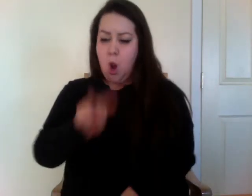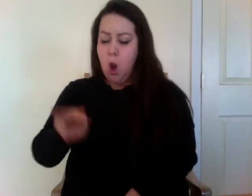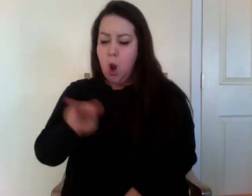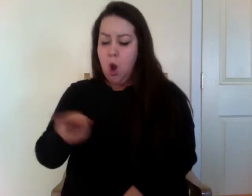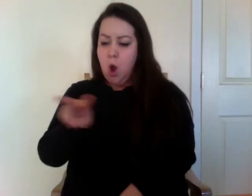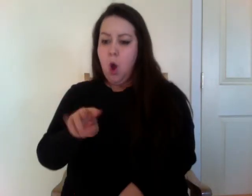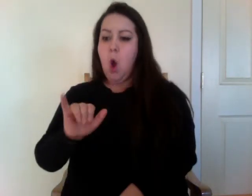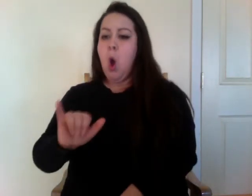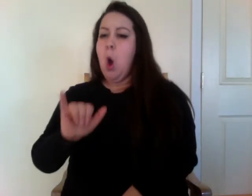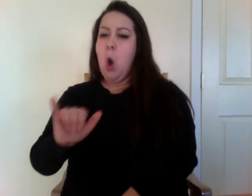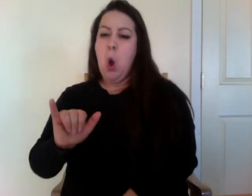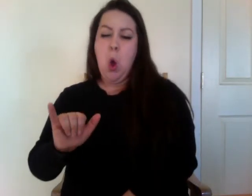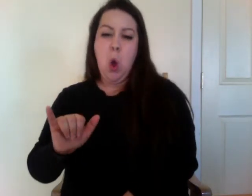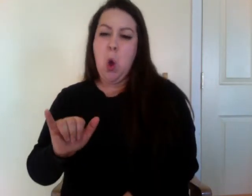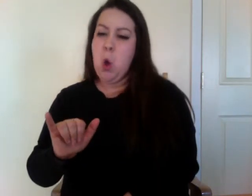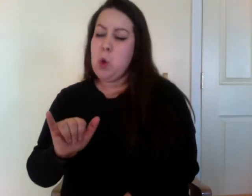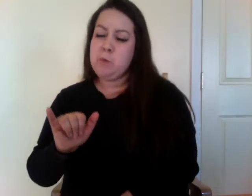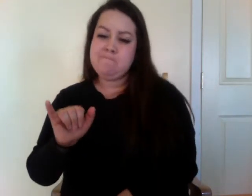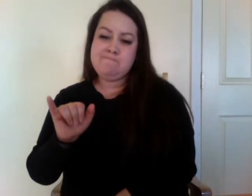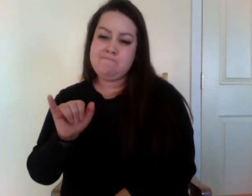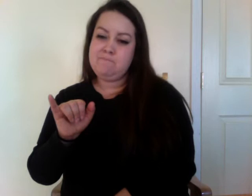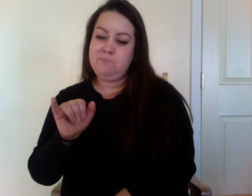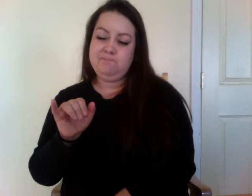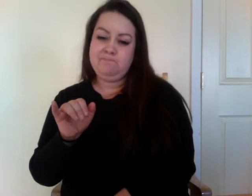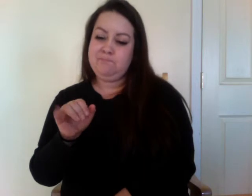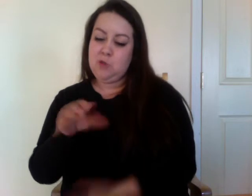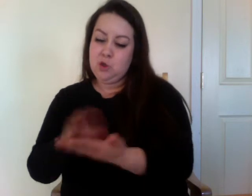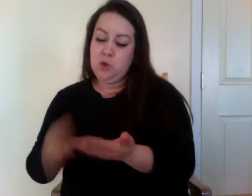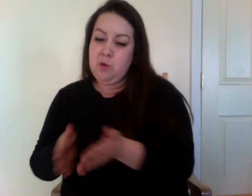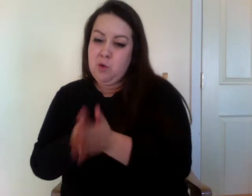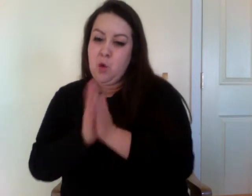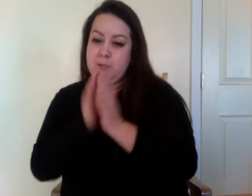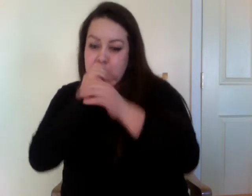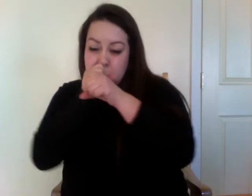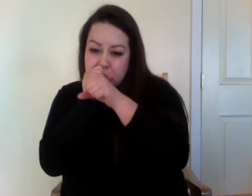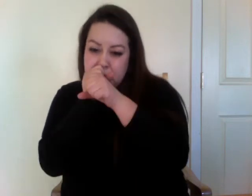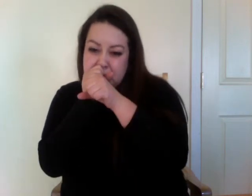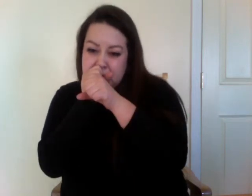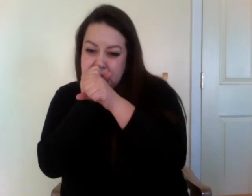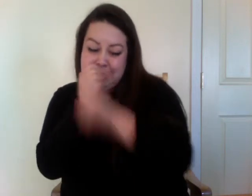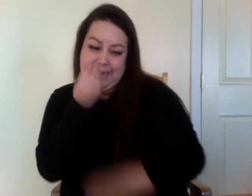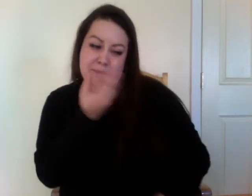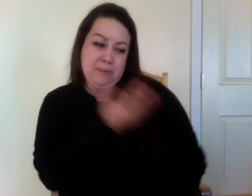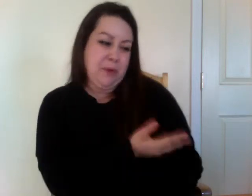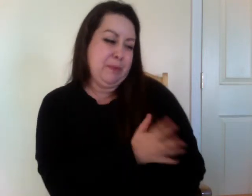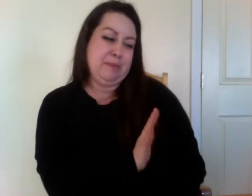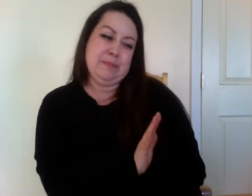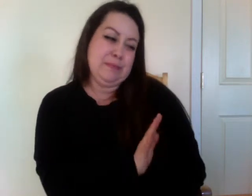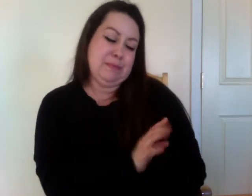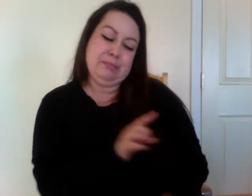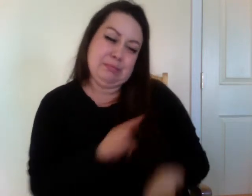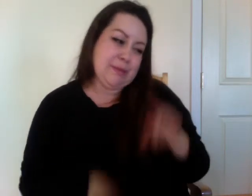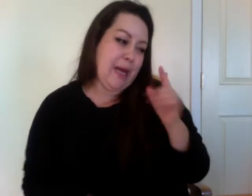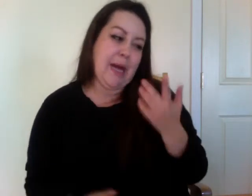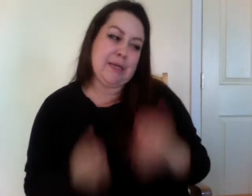says, Mr. Ortega, I would like to know my son or daughter's grades for last semester. Here's my